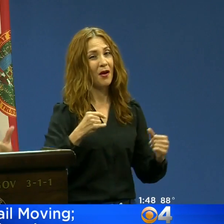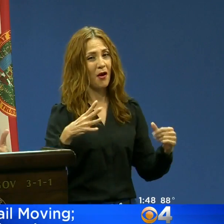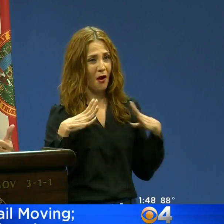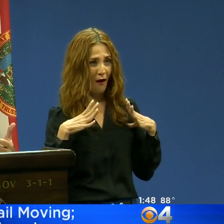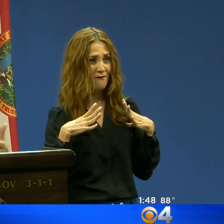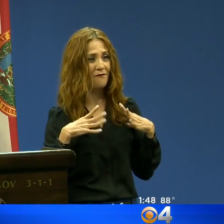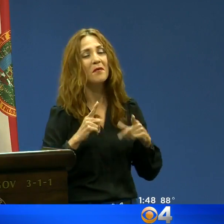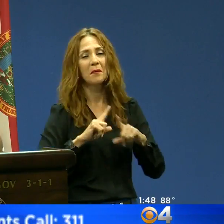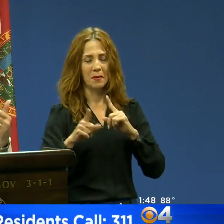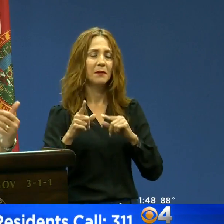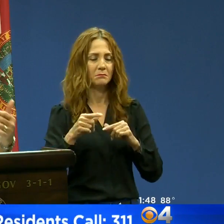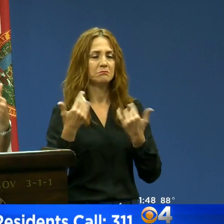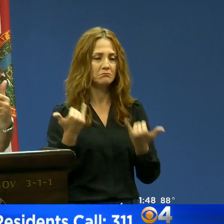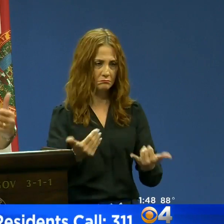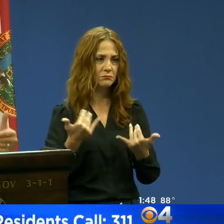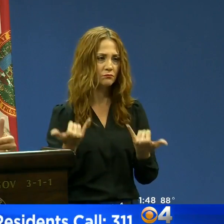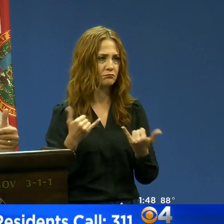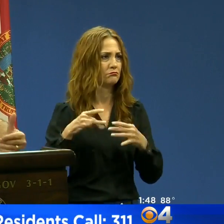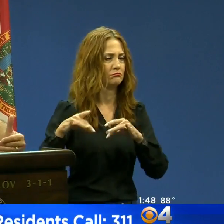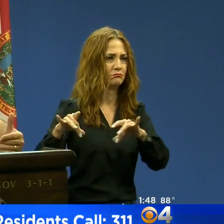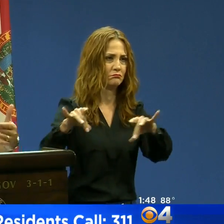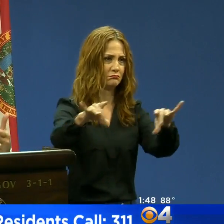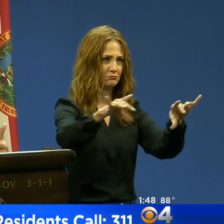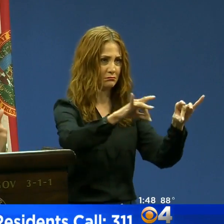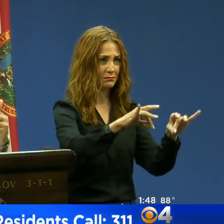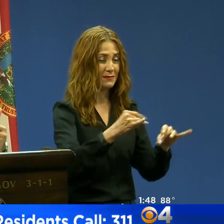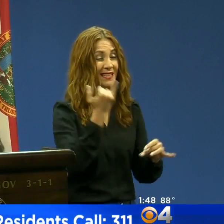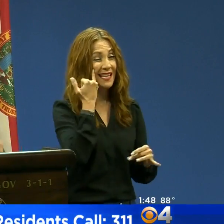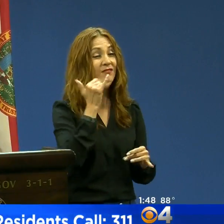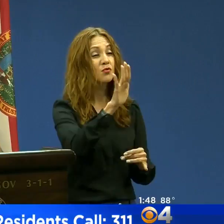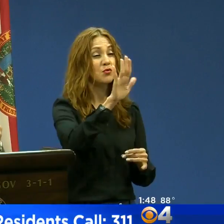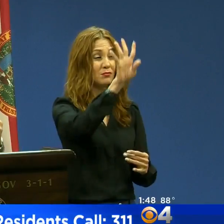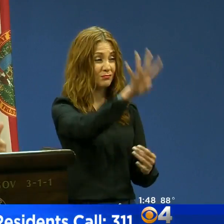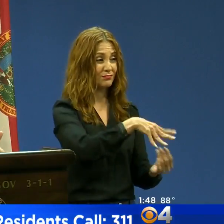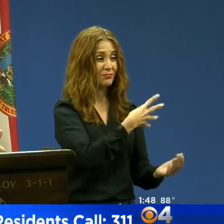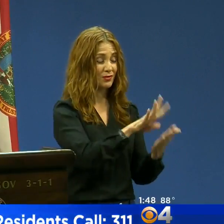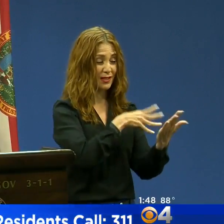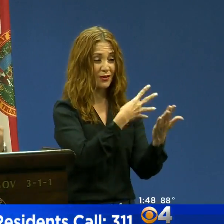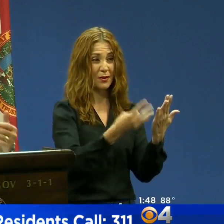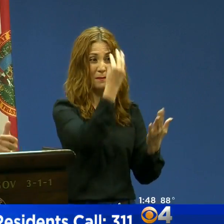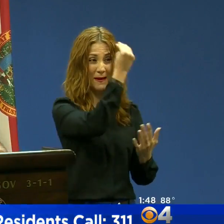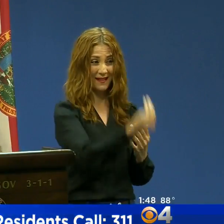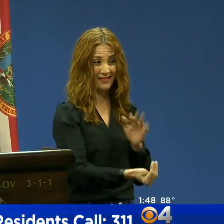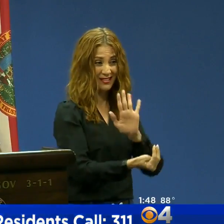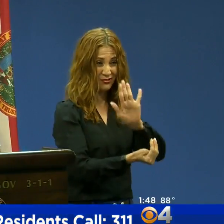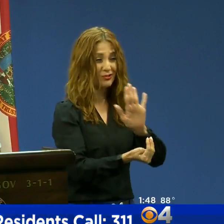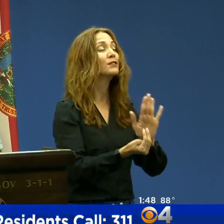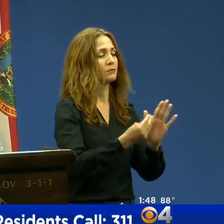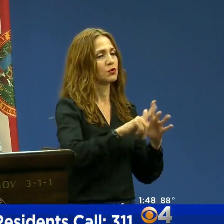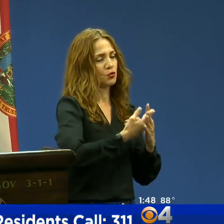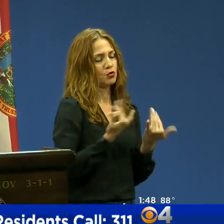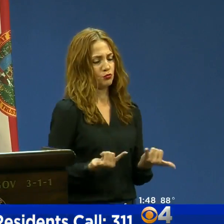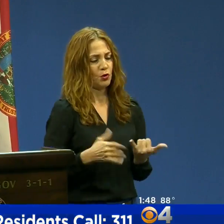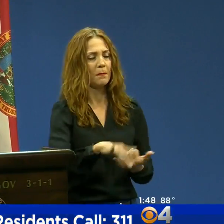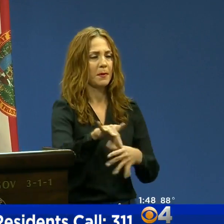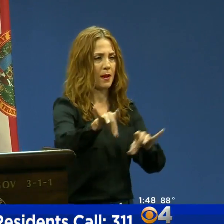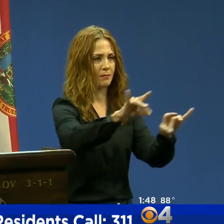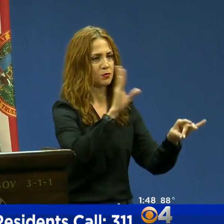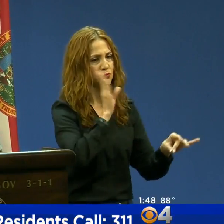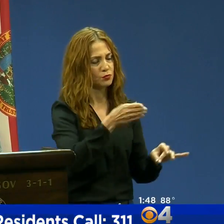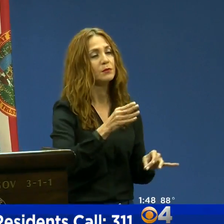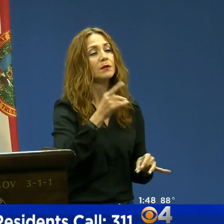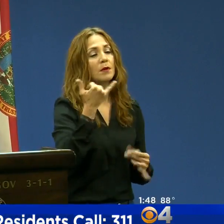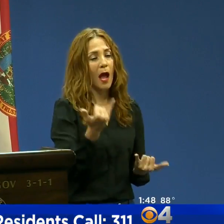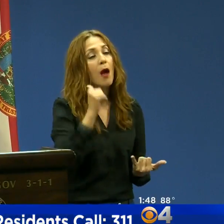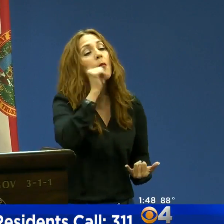are being picked up today. Monday coincides with Thursday, so you'll be picked up today and tomorrow. And the Tuesday-Friday schedule was already